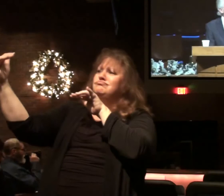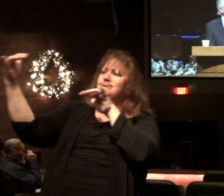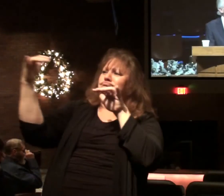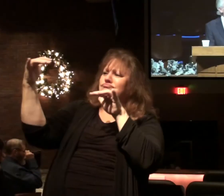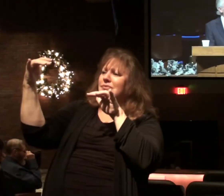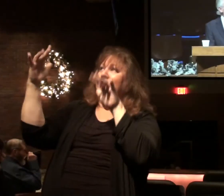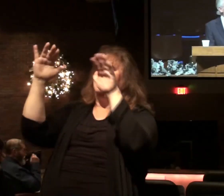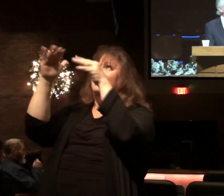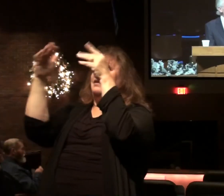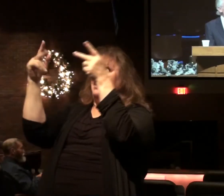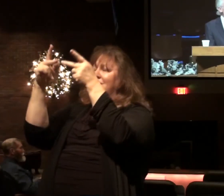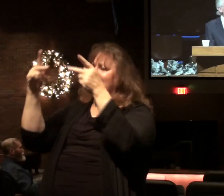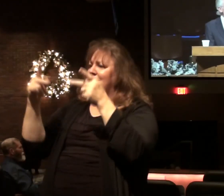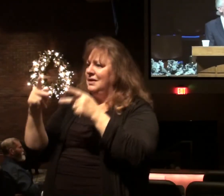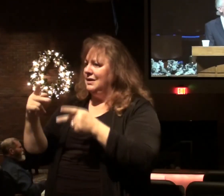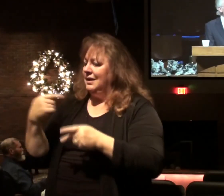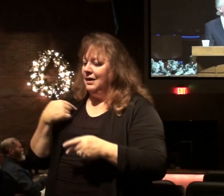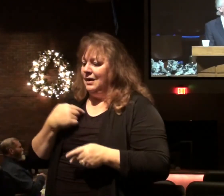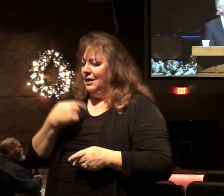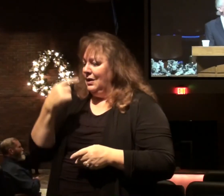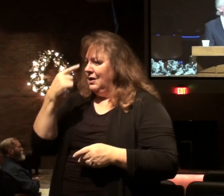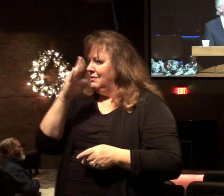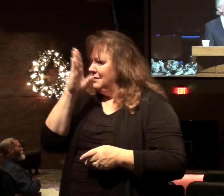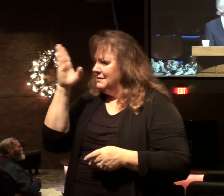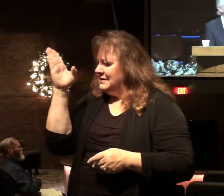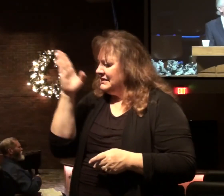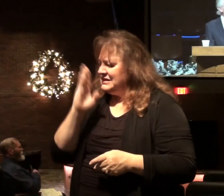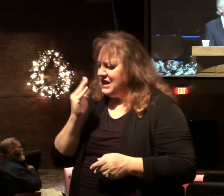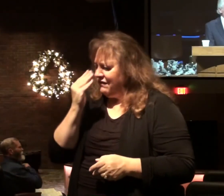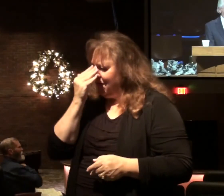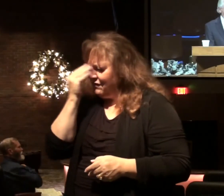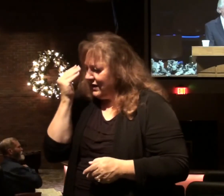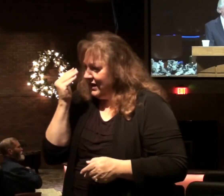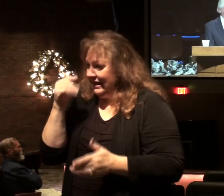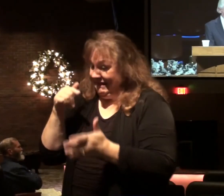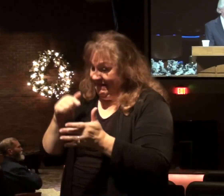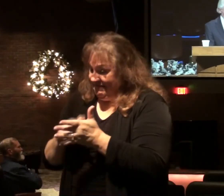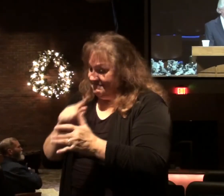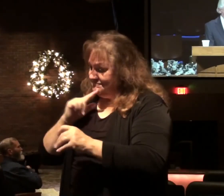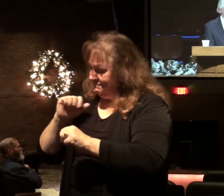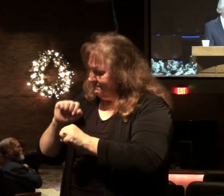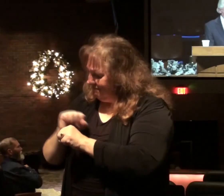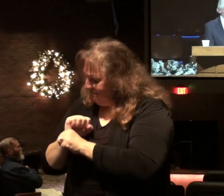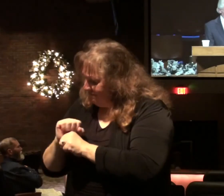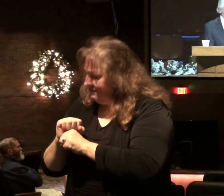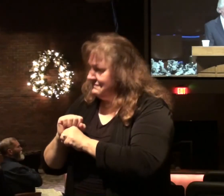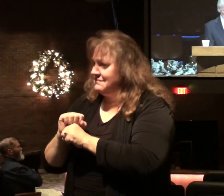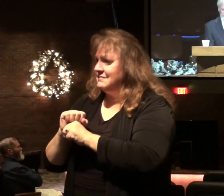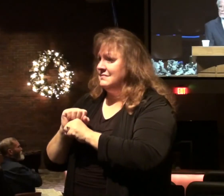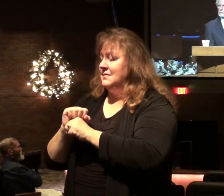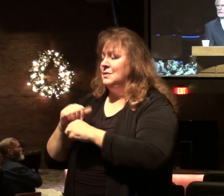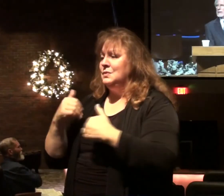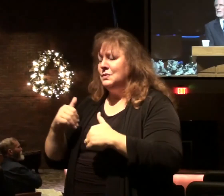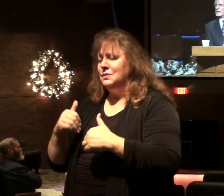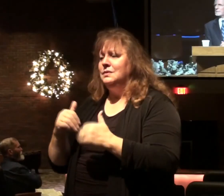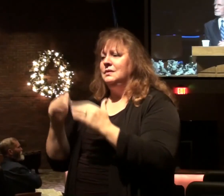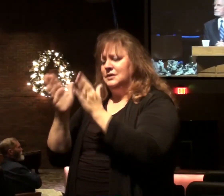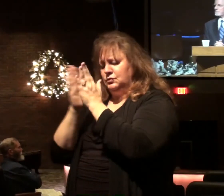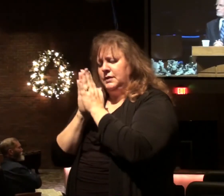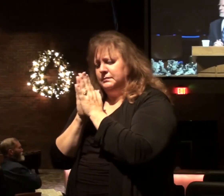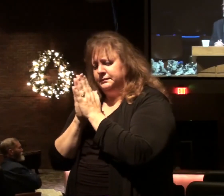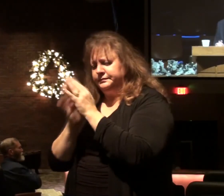wickedness in the heavenlies. We must not ever forget the seriousness of the situation. Let's pray.